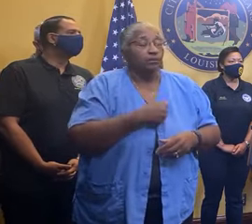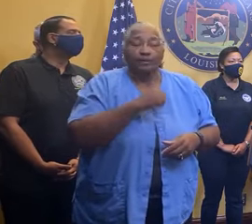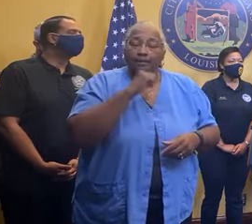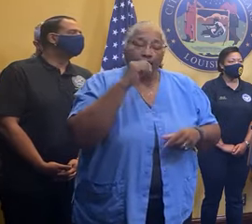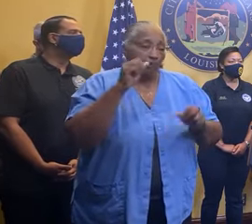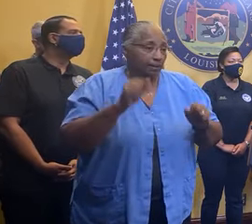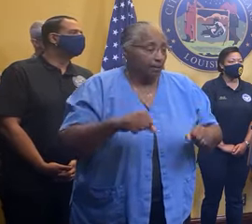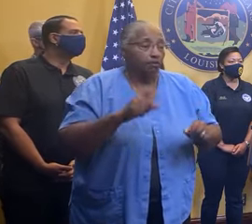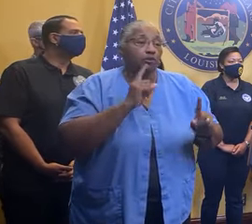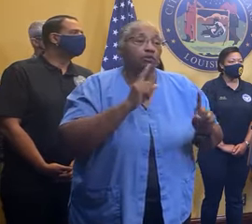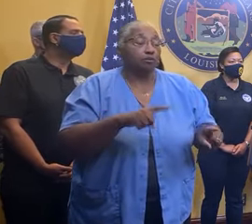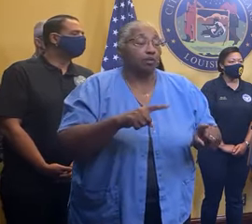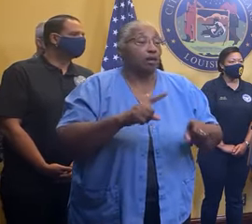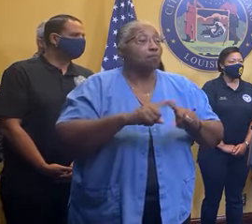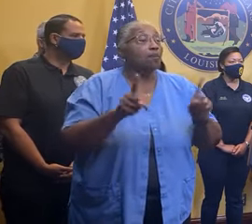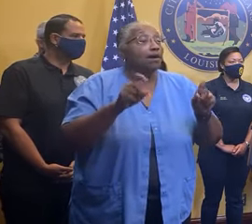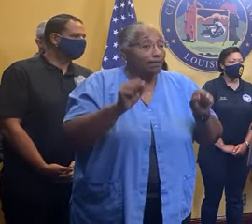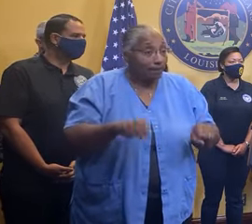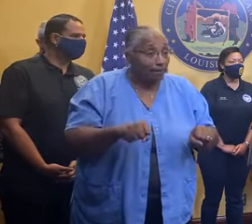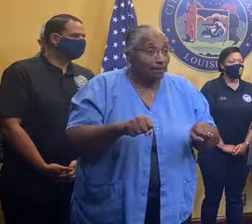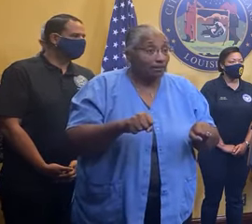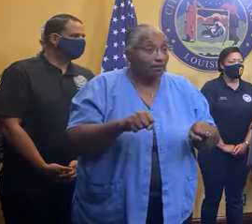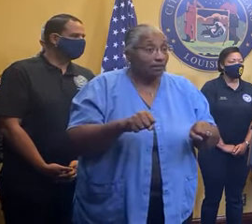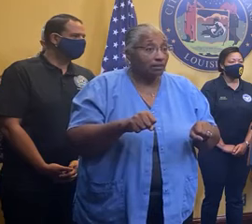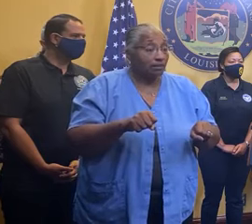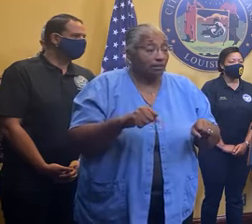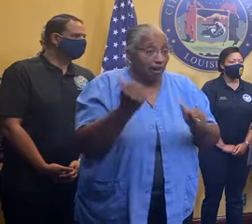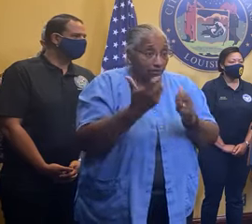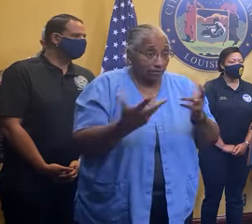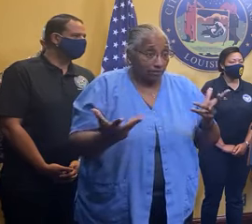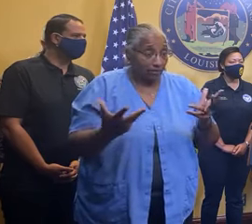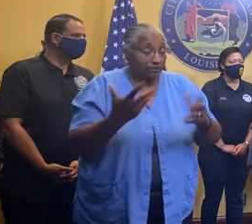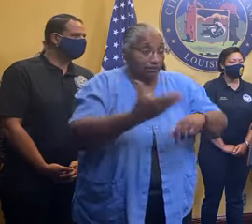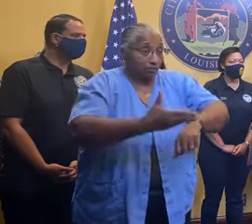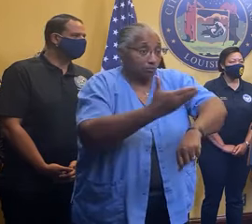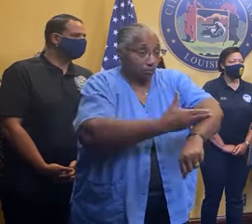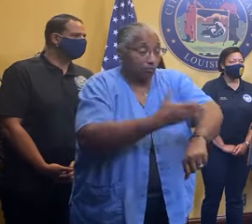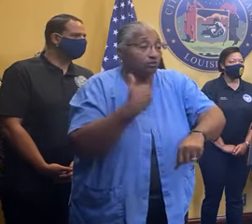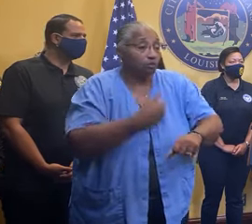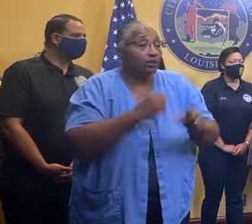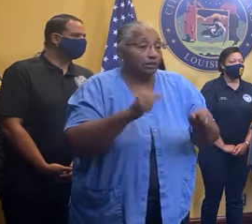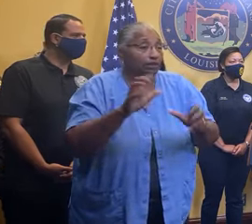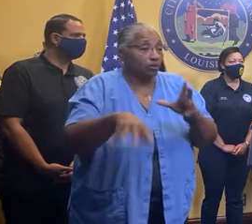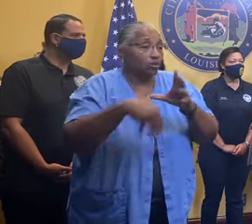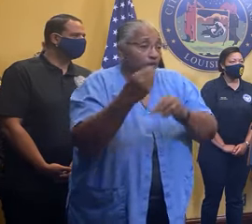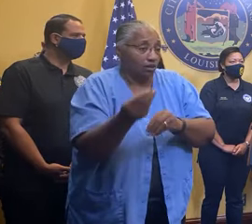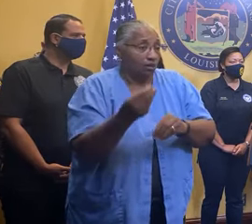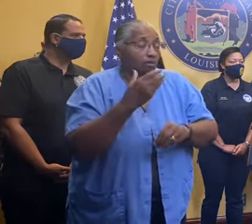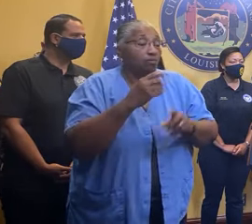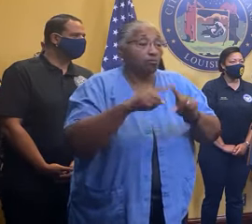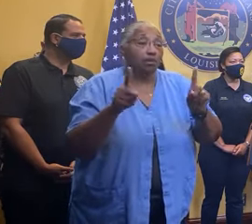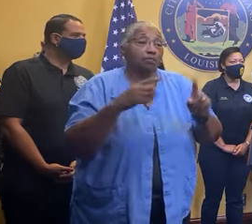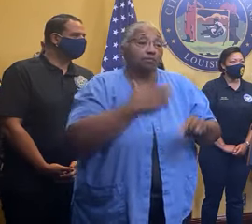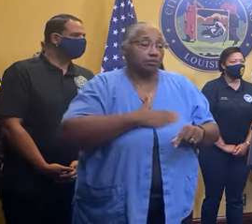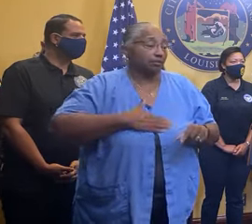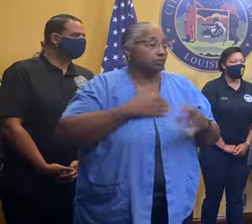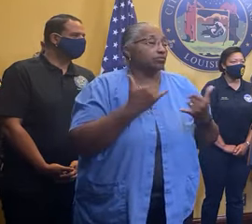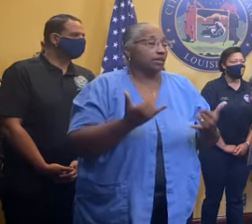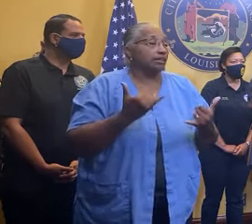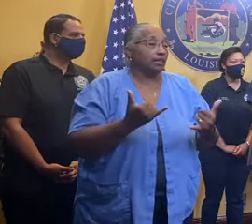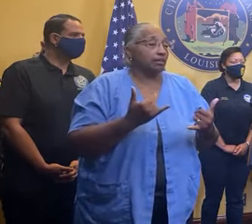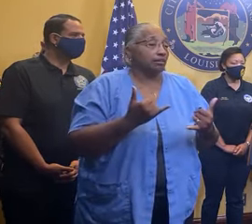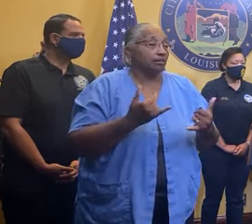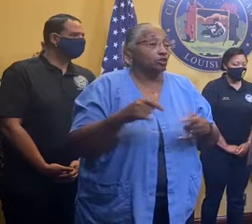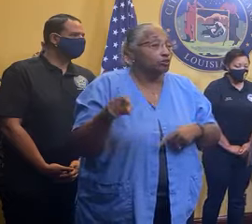able to respond. But as soon as we are able to do so, as conditions improve, we will be able to do so. But please, right now, do your